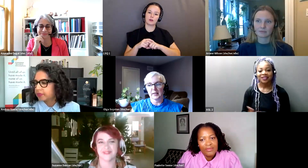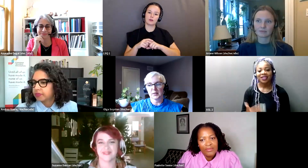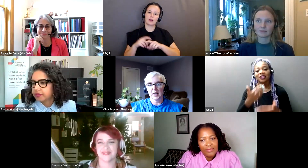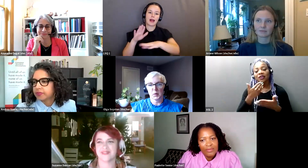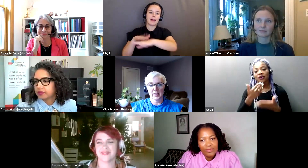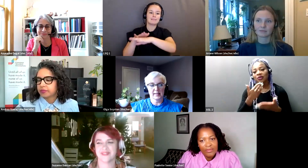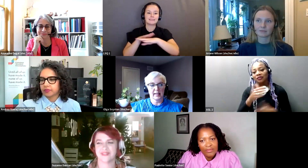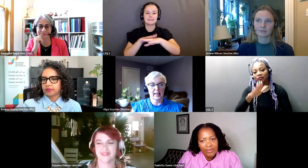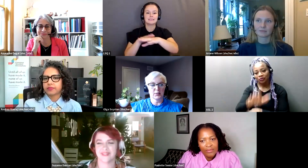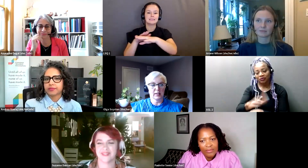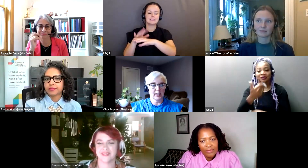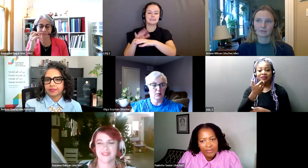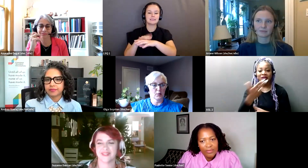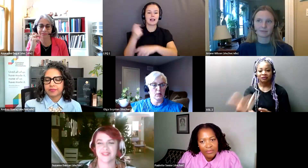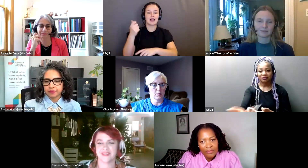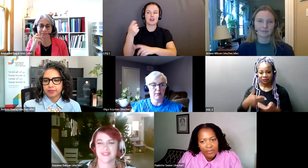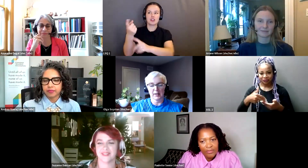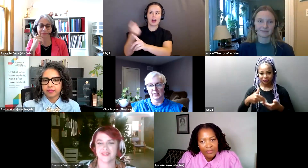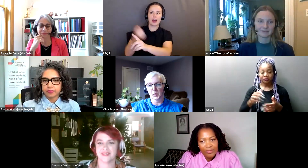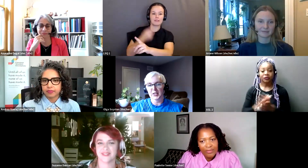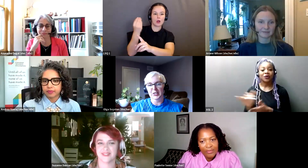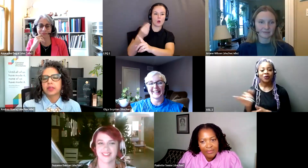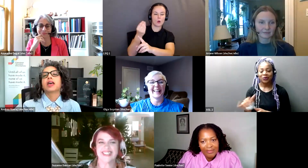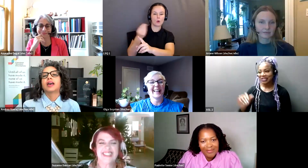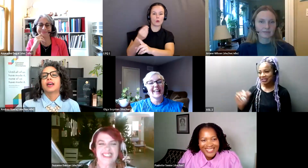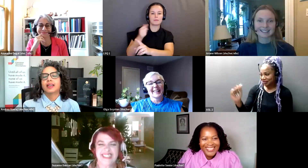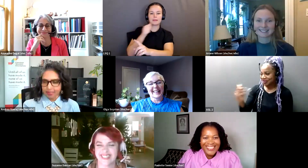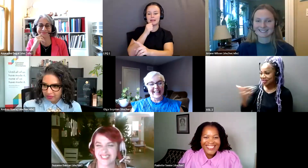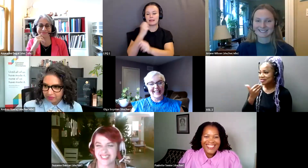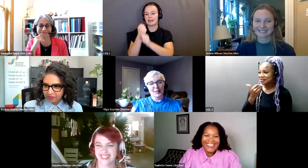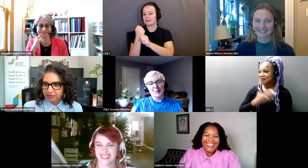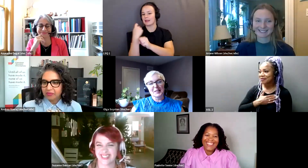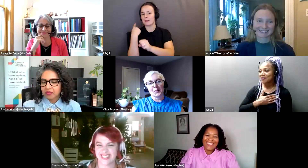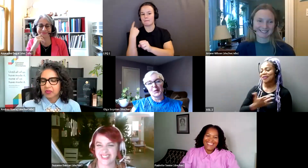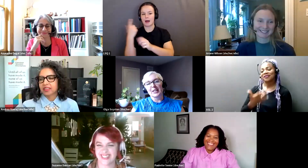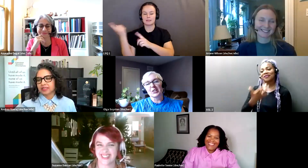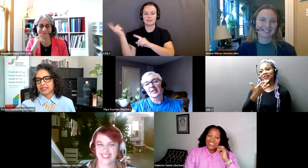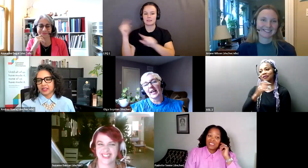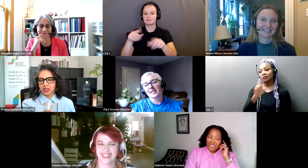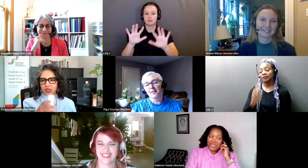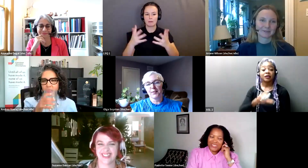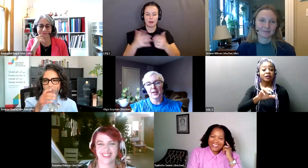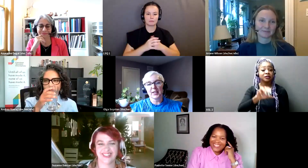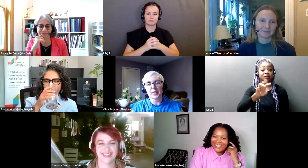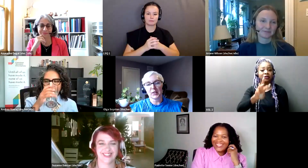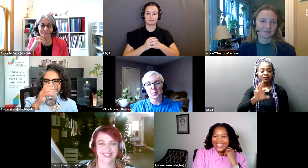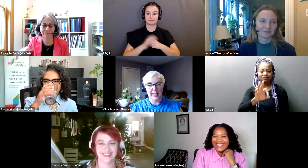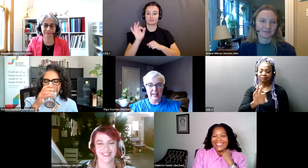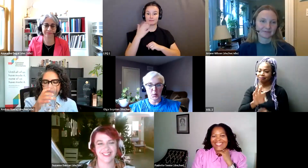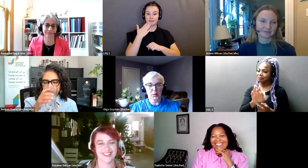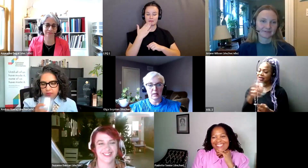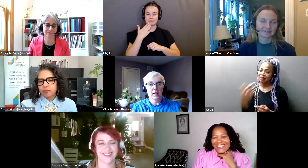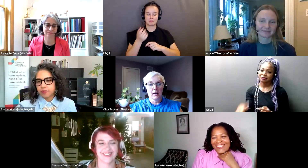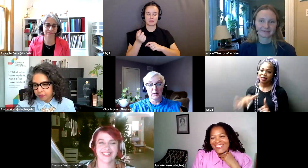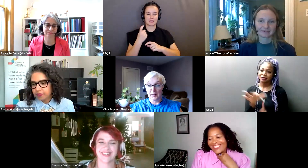for being today with us. And Andrea, thank you for my favorite question. The Canadian Women's Foundation has a very unique